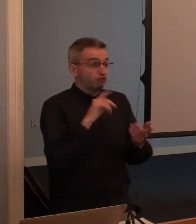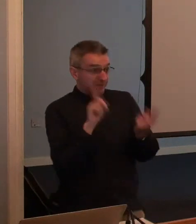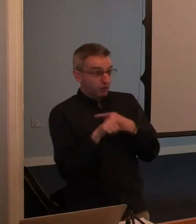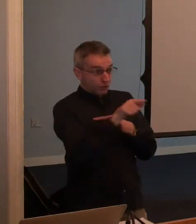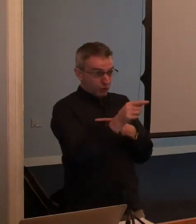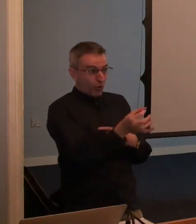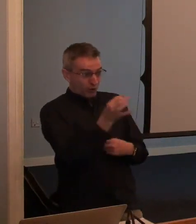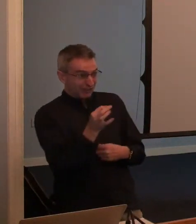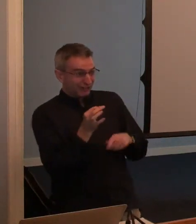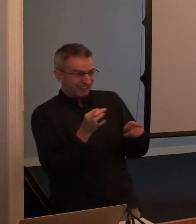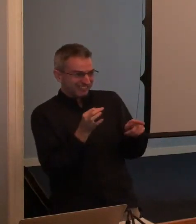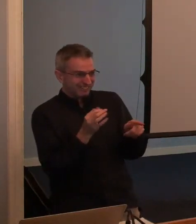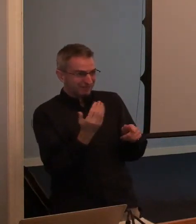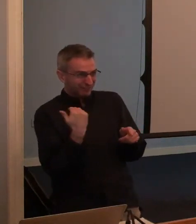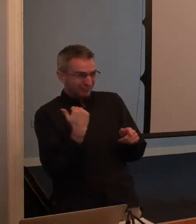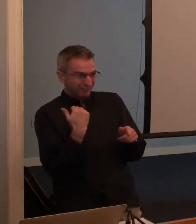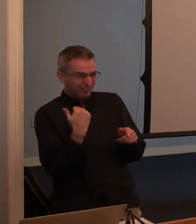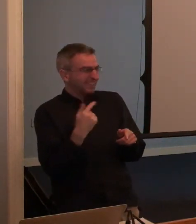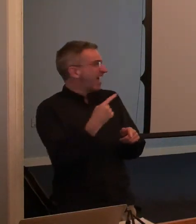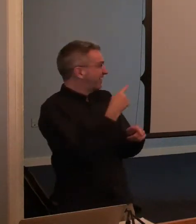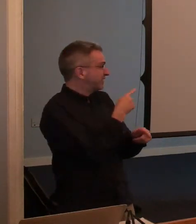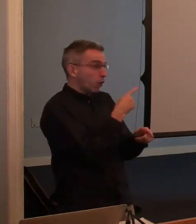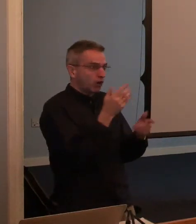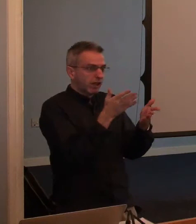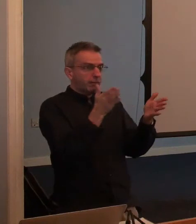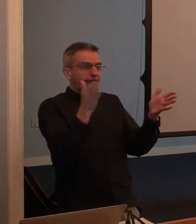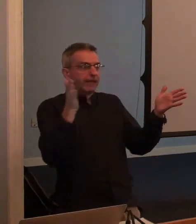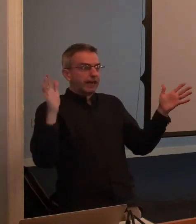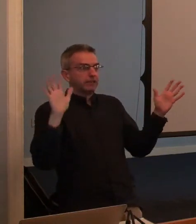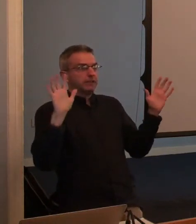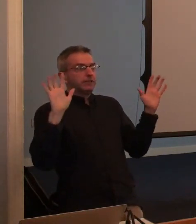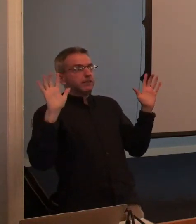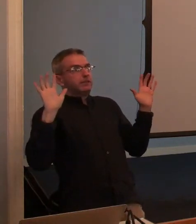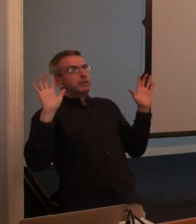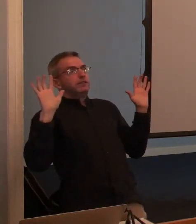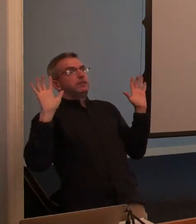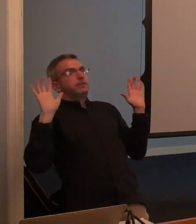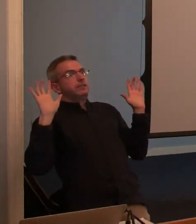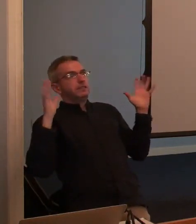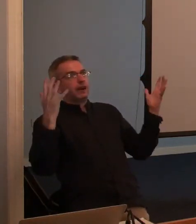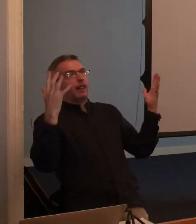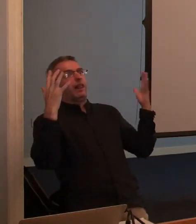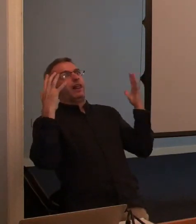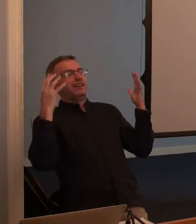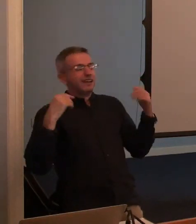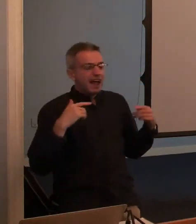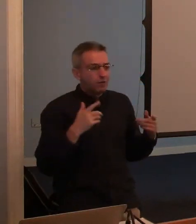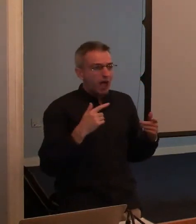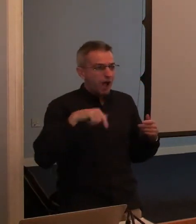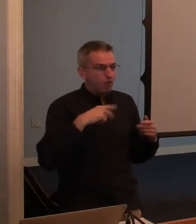something, but my deafness isn't a disease. So, in response to your question before, I know